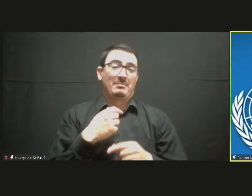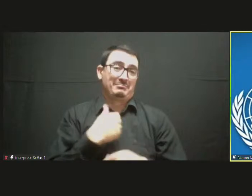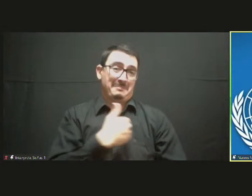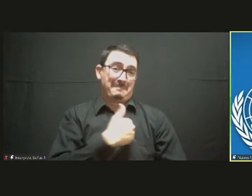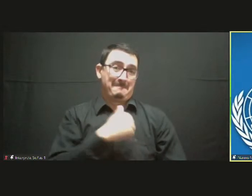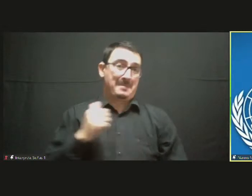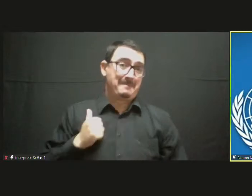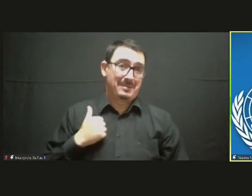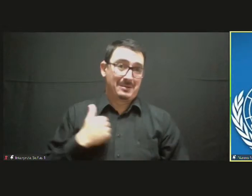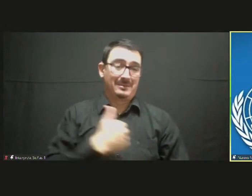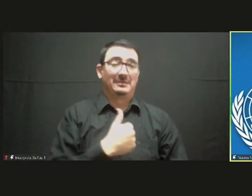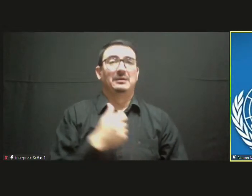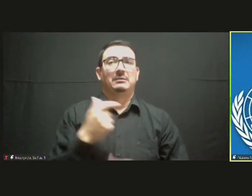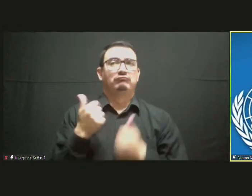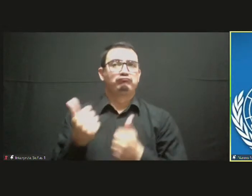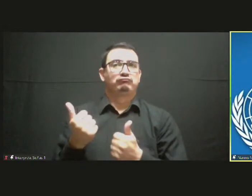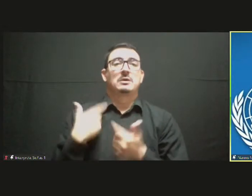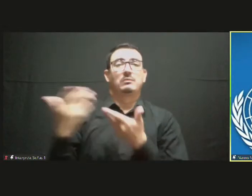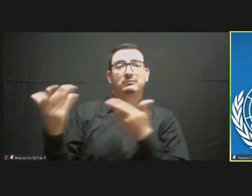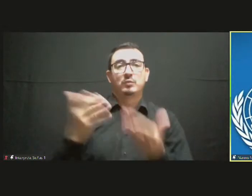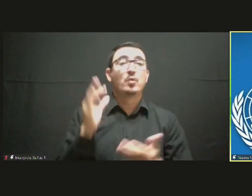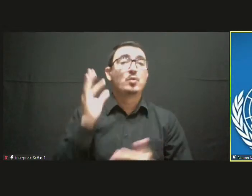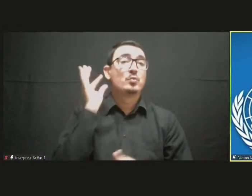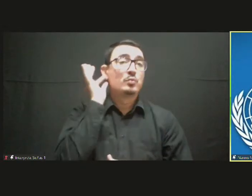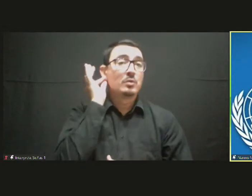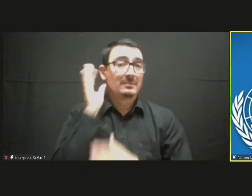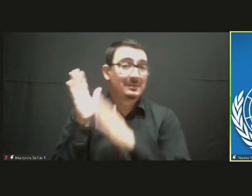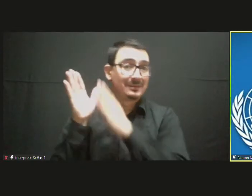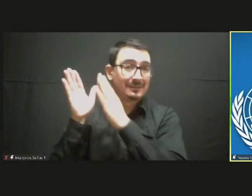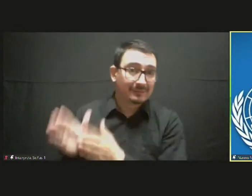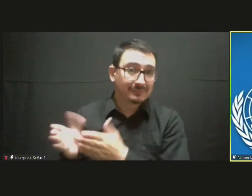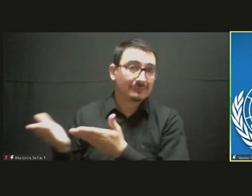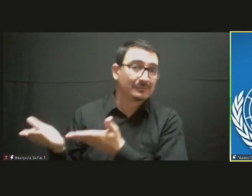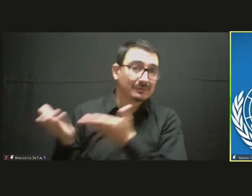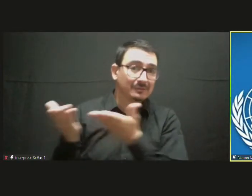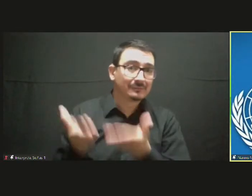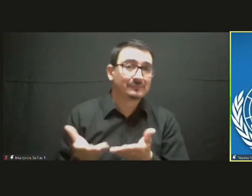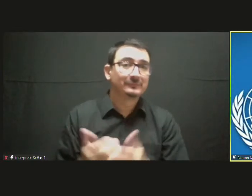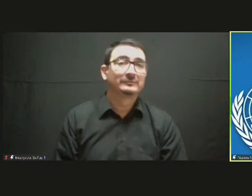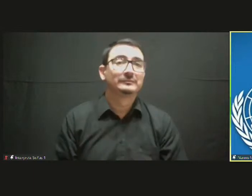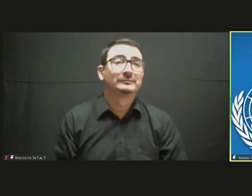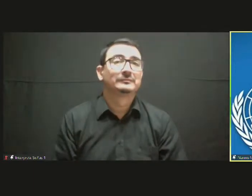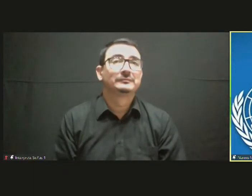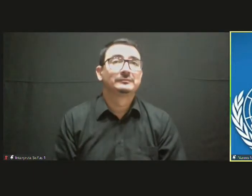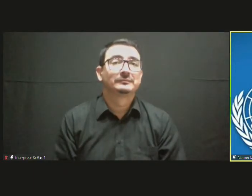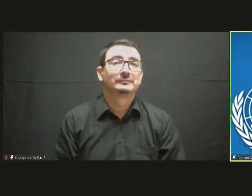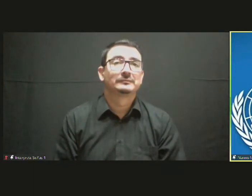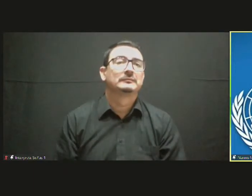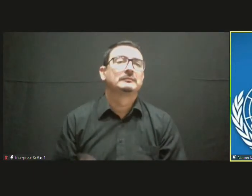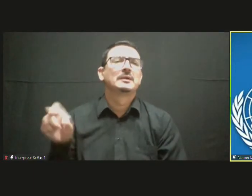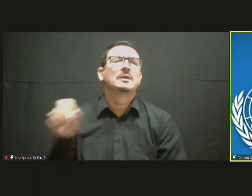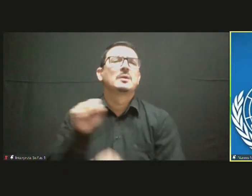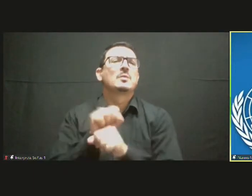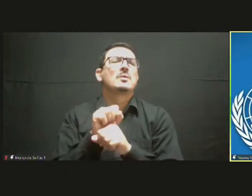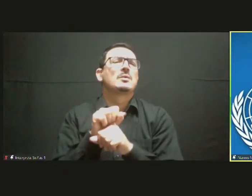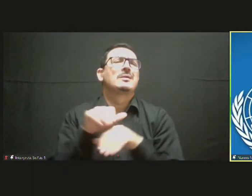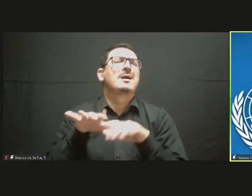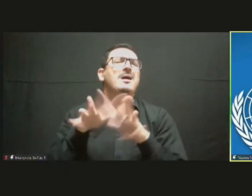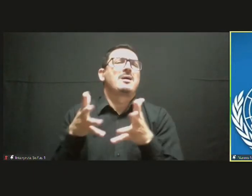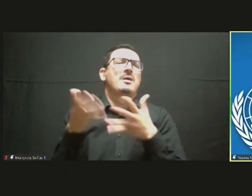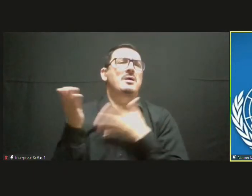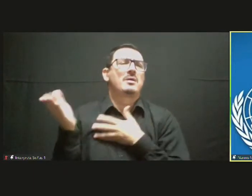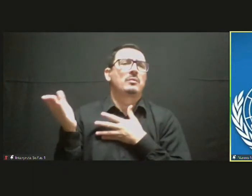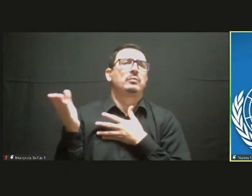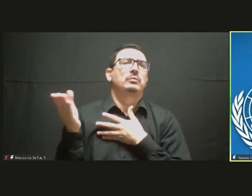PATA Sustainable and Social Responsibility Officer of the PATA, which is the Pacific Asia